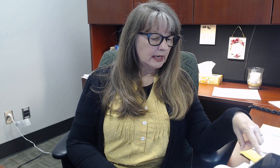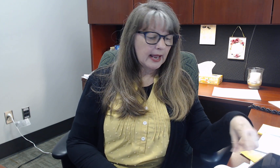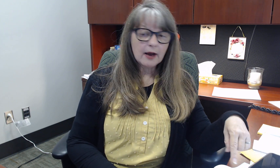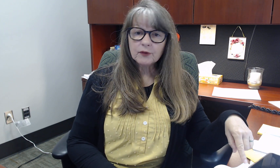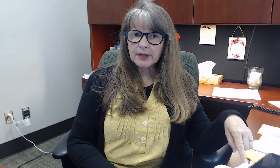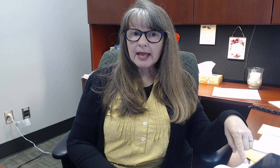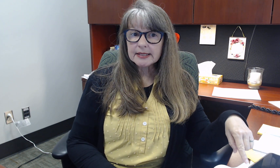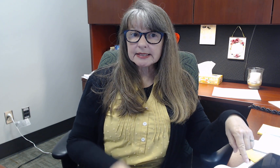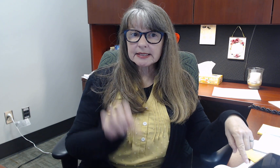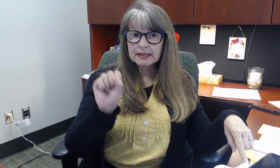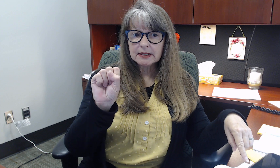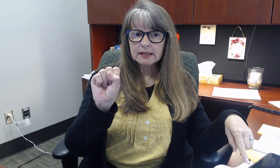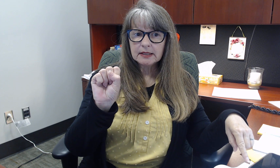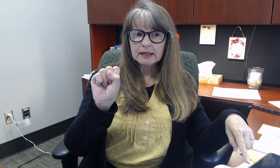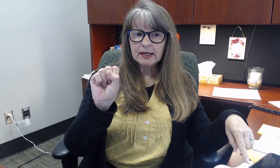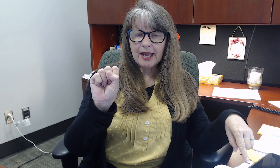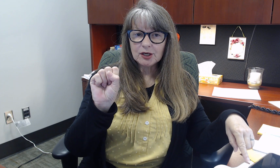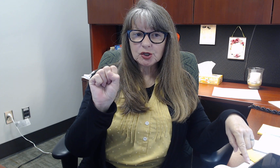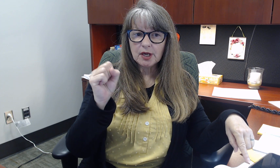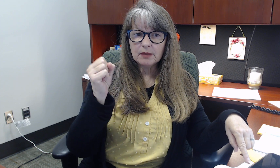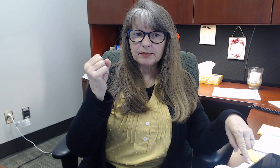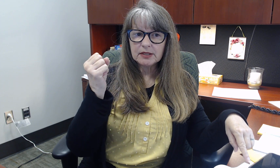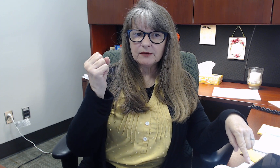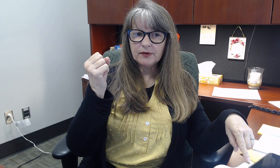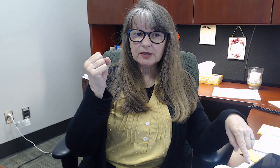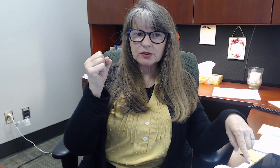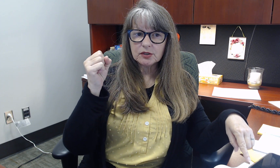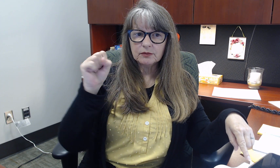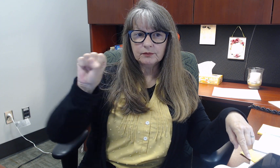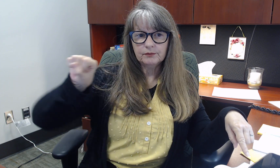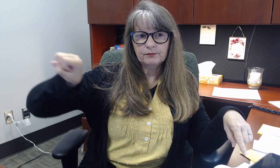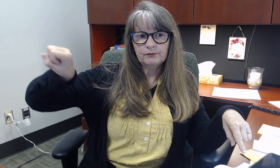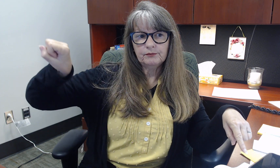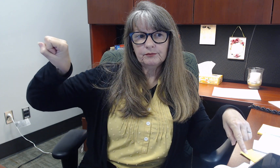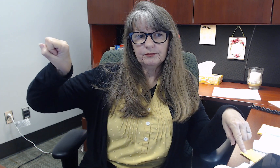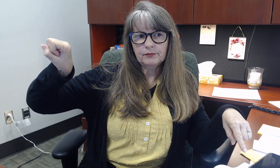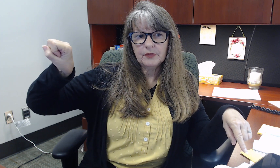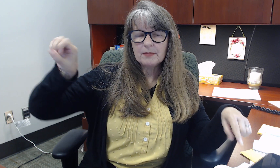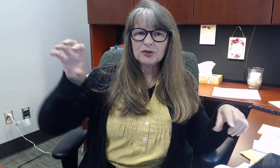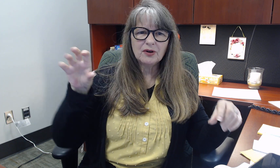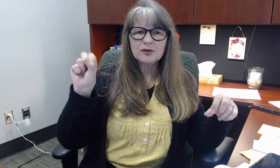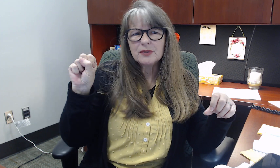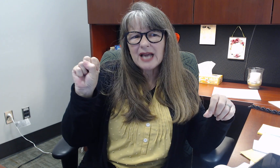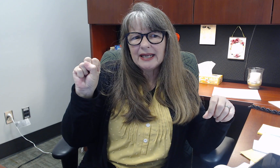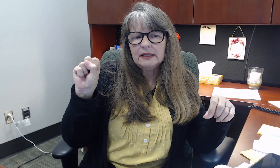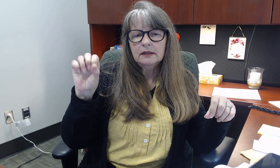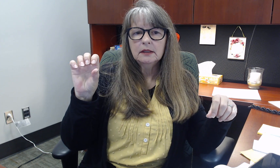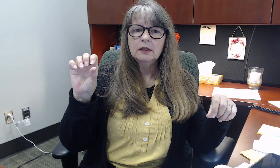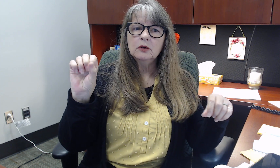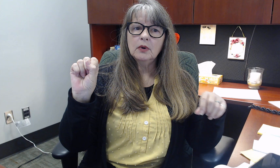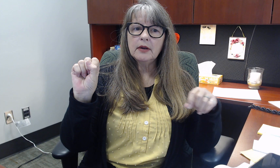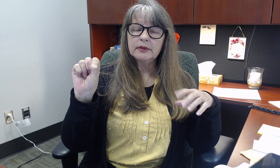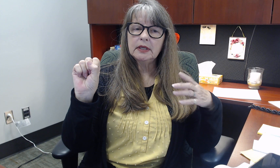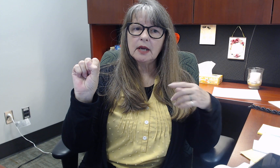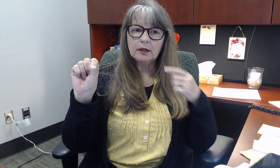Now for the S hand shape, it's a fist, but you don't have to do it tight. You want everything kind of loose